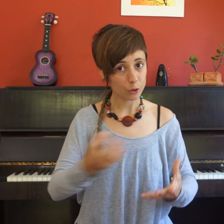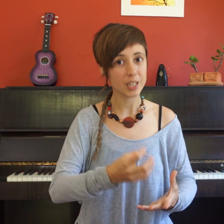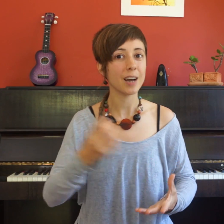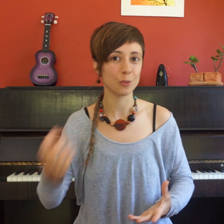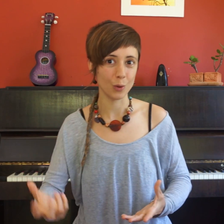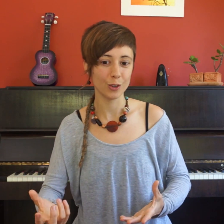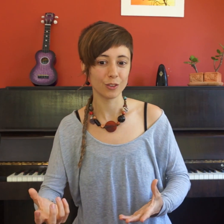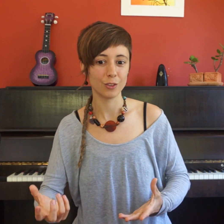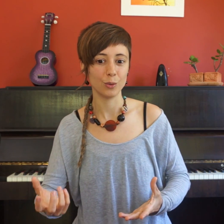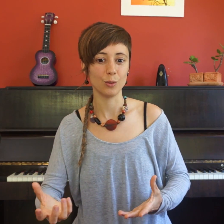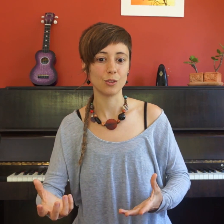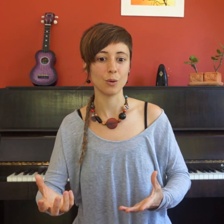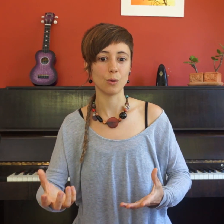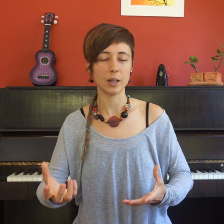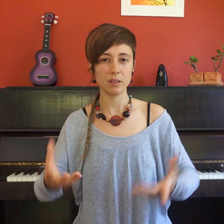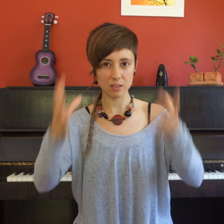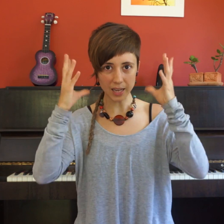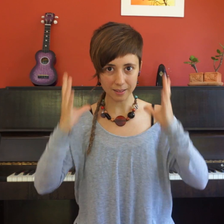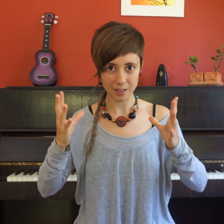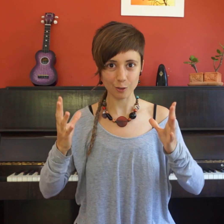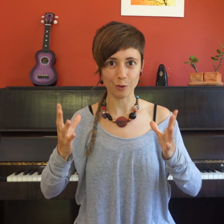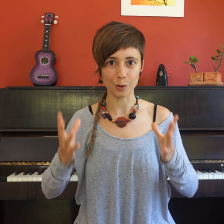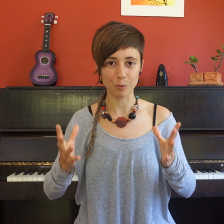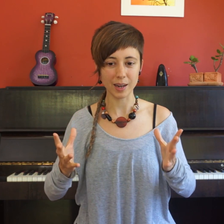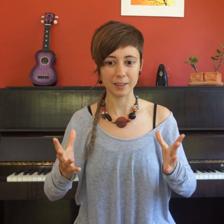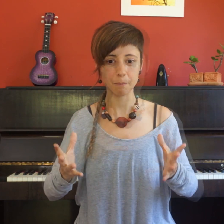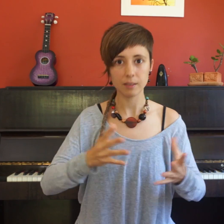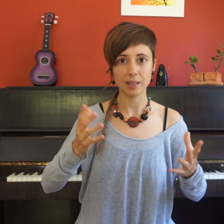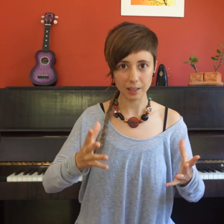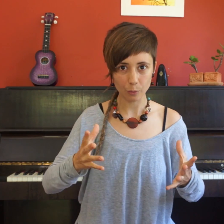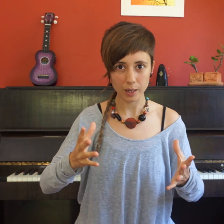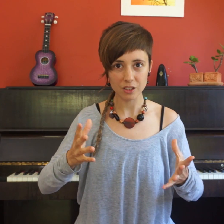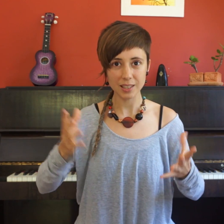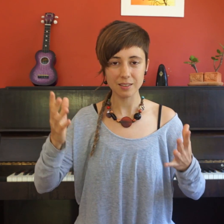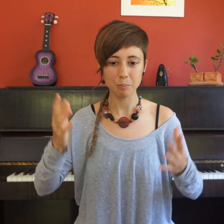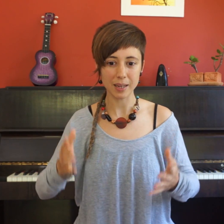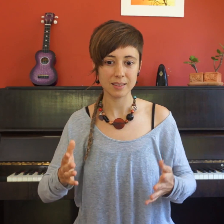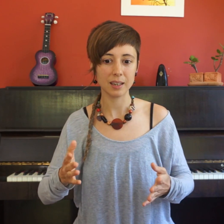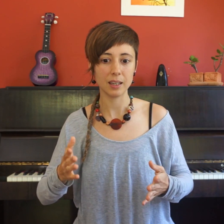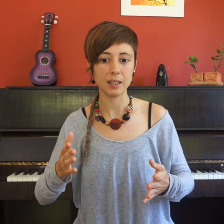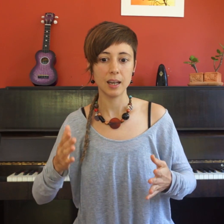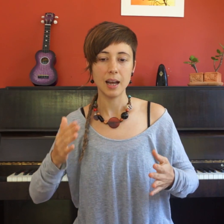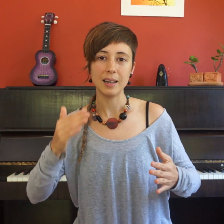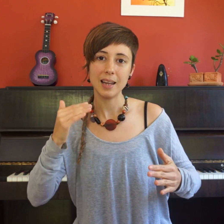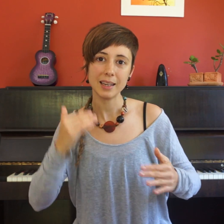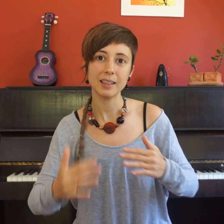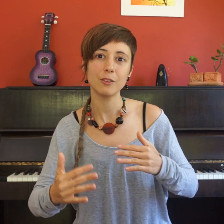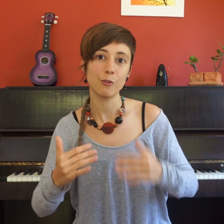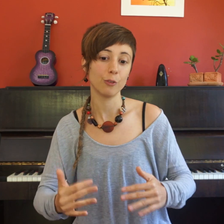she has words to do so. And this is excellent for her brain. Sign language is basically laying the